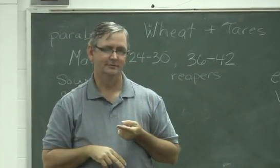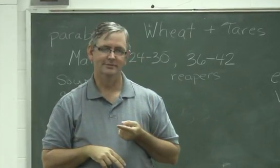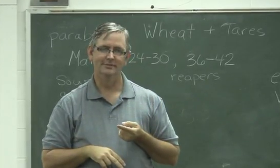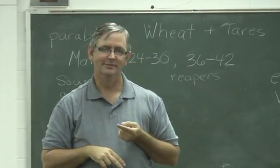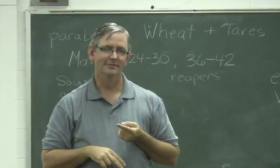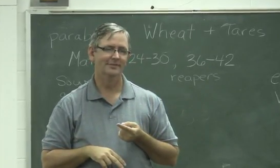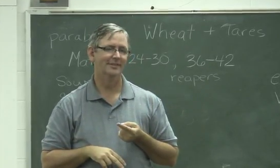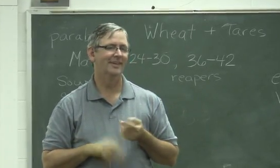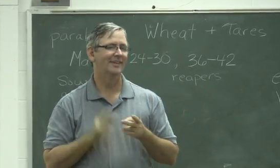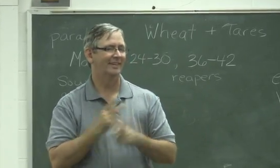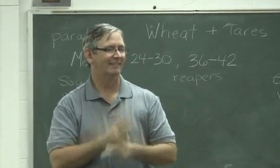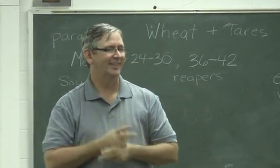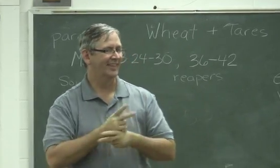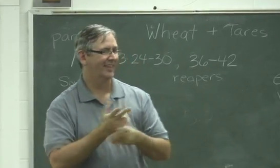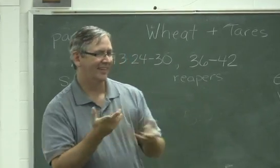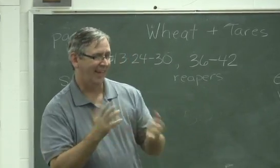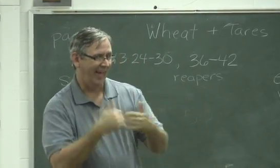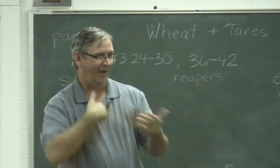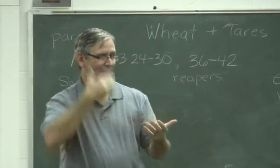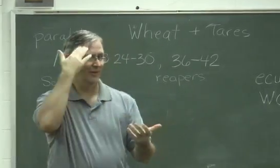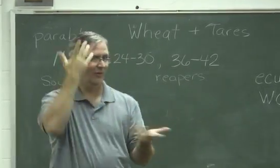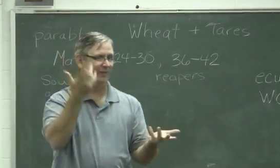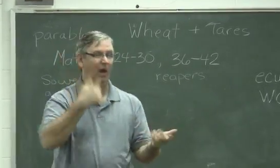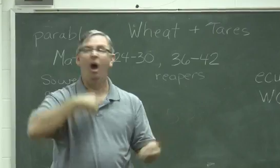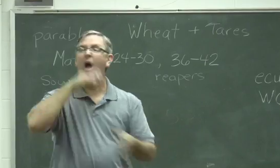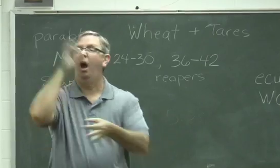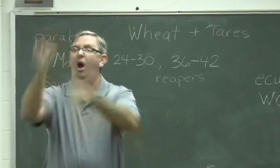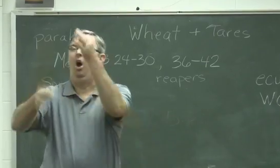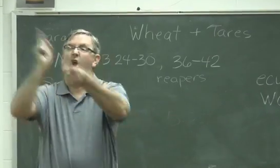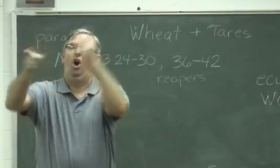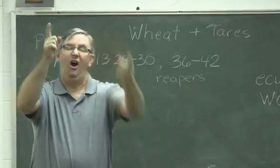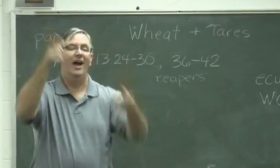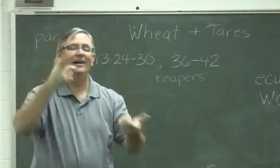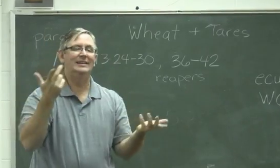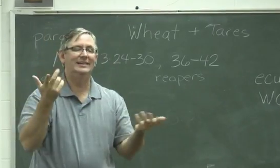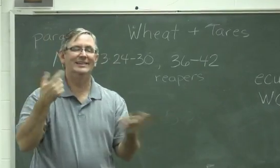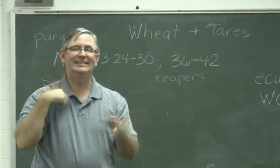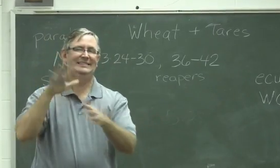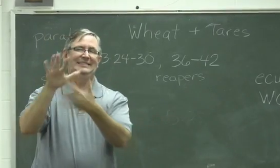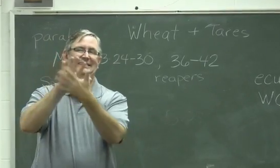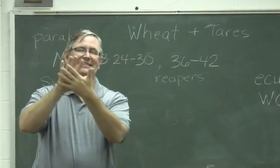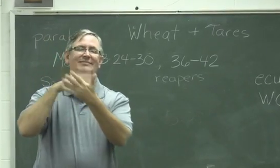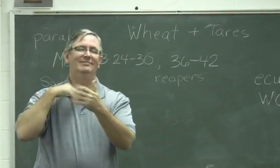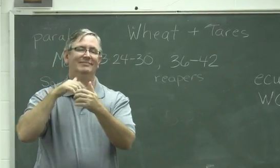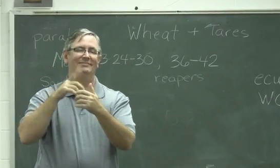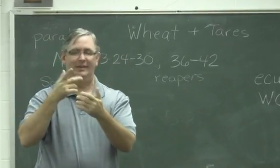people. So he made it look like what he believes be like a Christian.